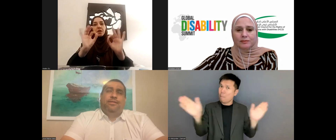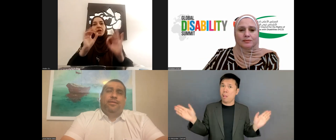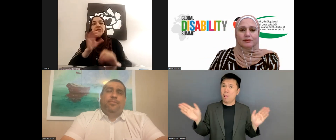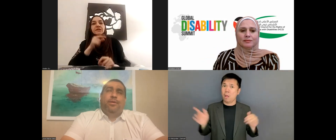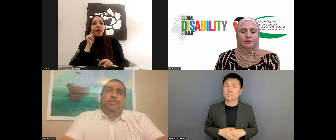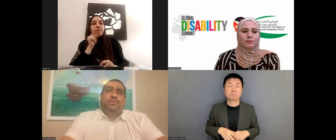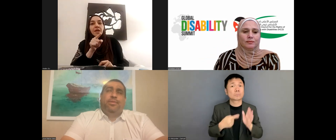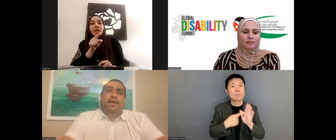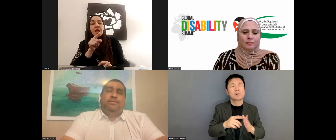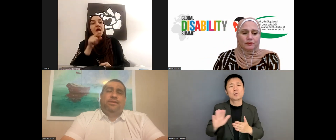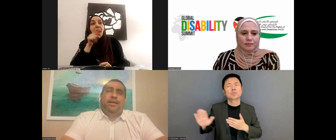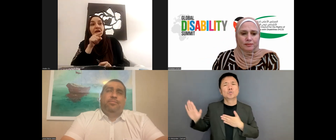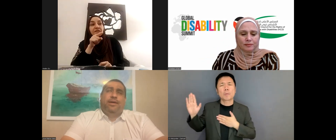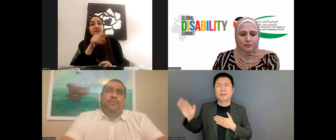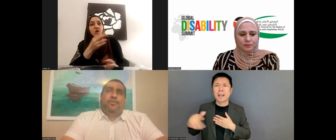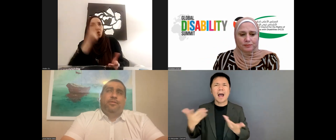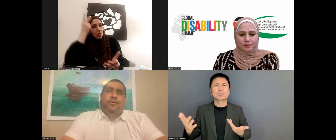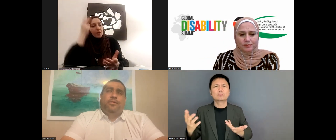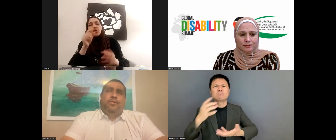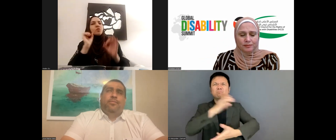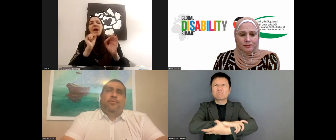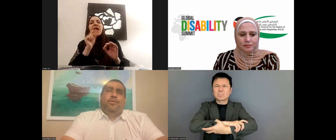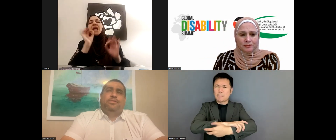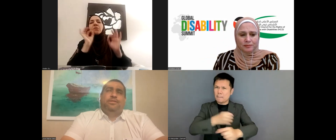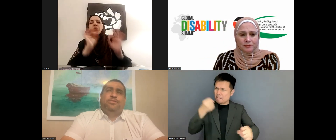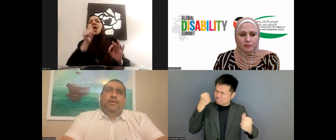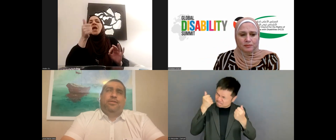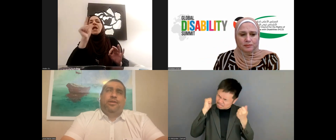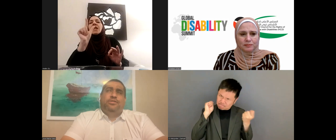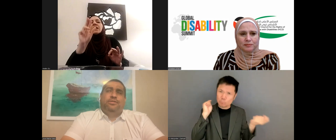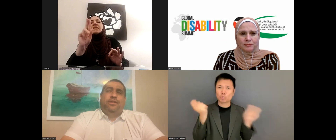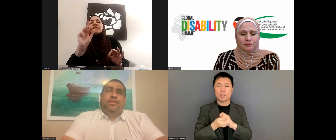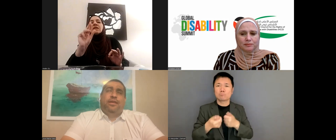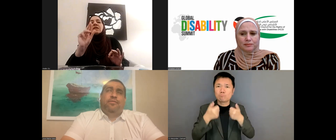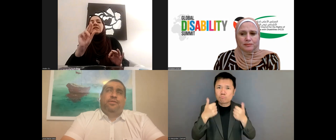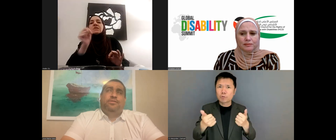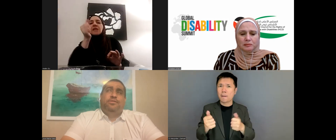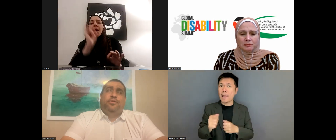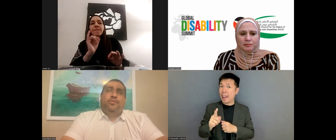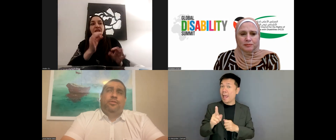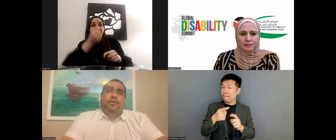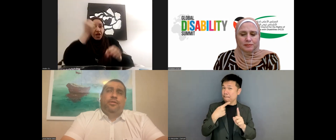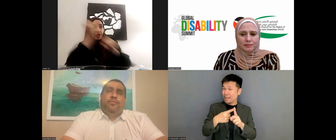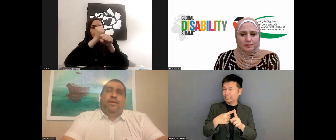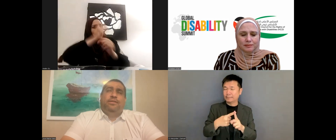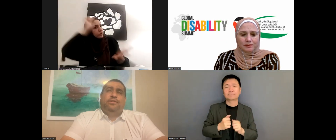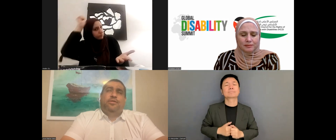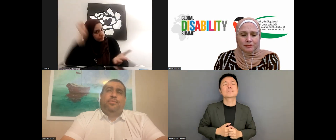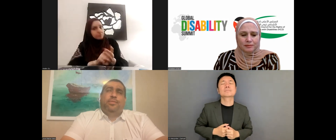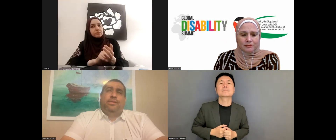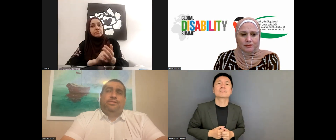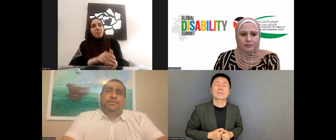concrete, partnership-based, impactful, but we also need to acknowledge that if there is no